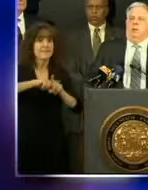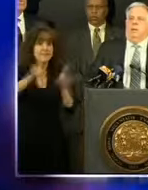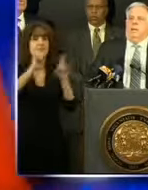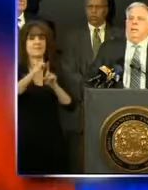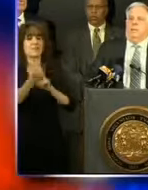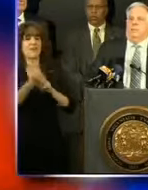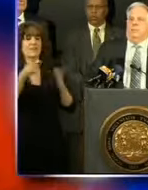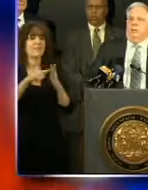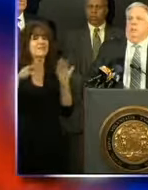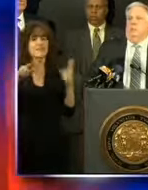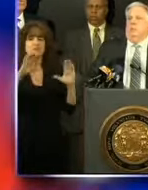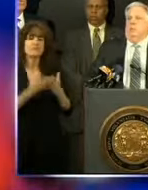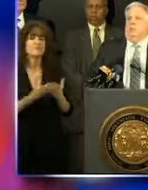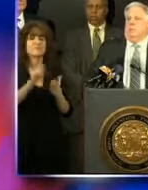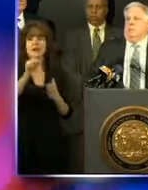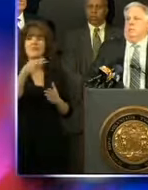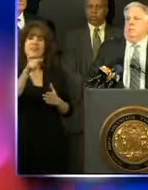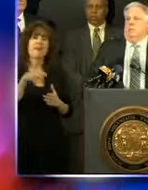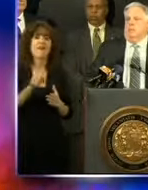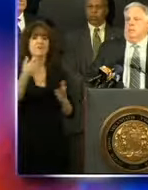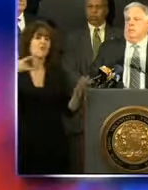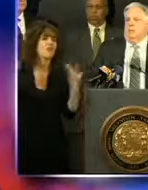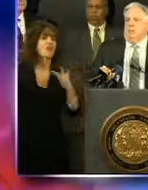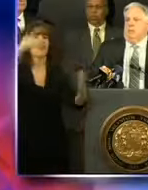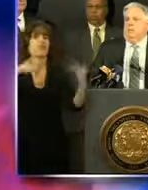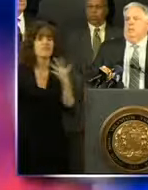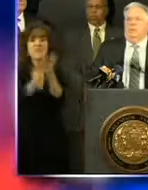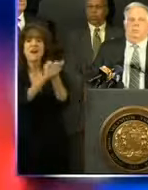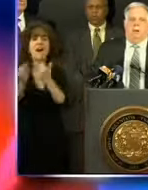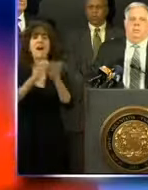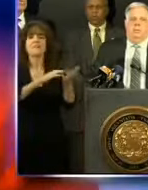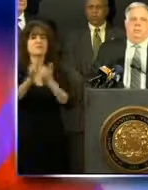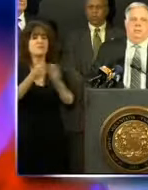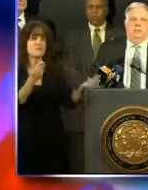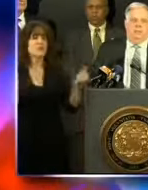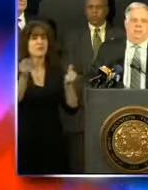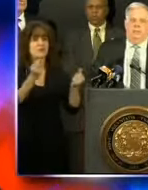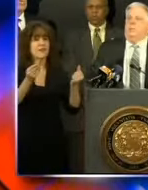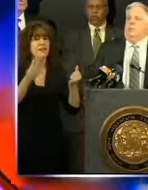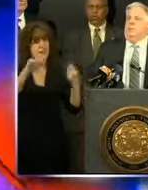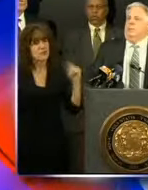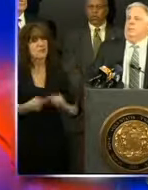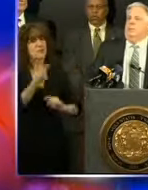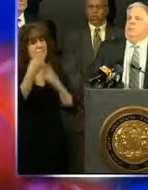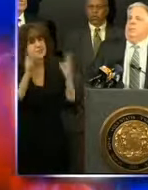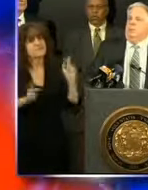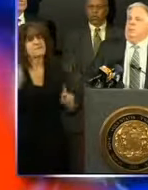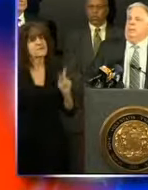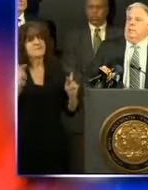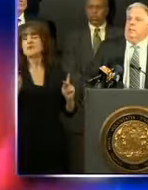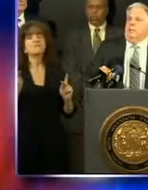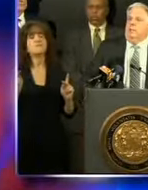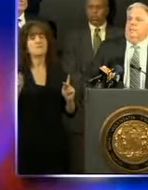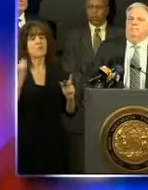is lawless gangs of thugs roaming the streets, causing damage to property and injuring innocent people, and